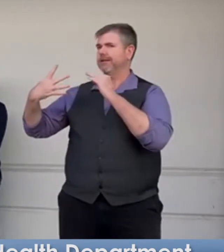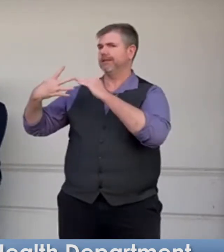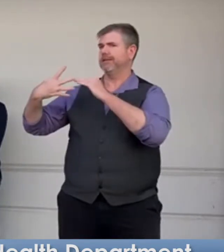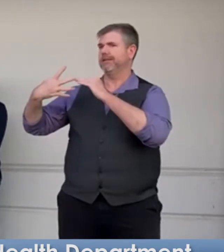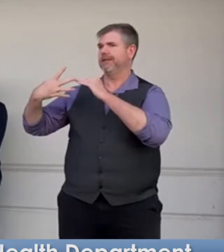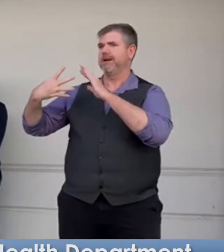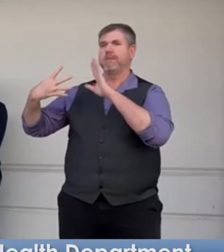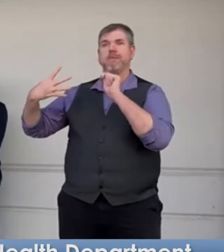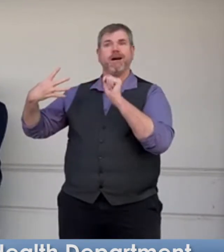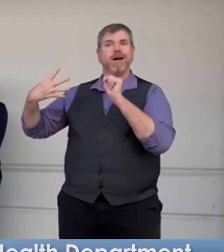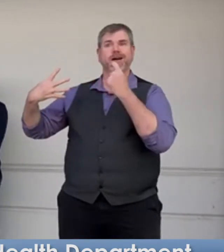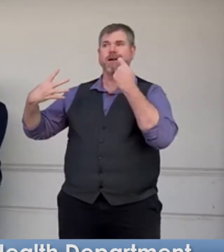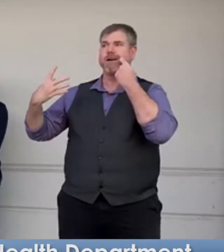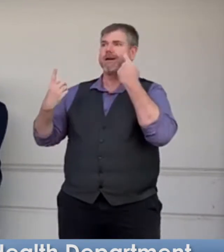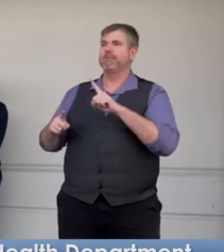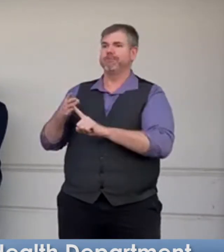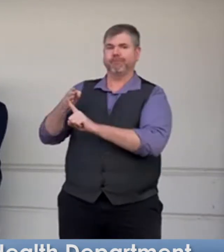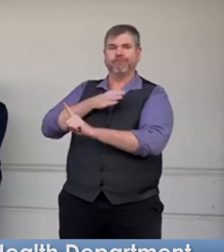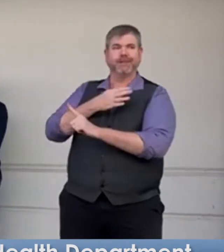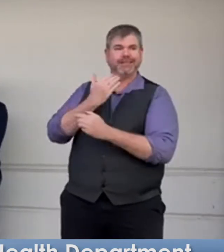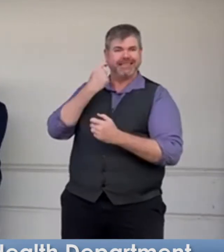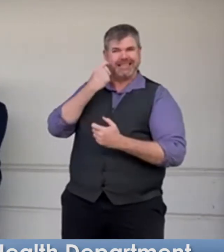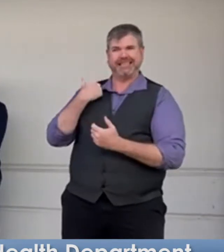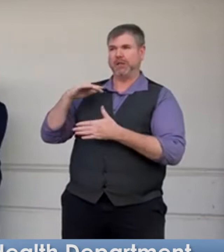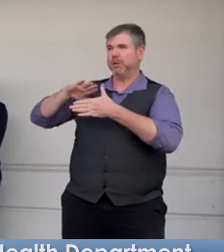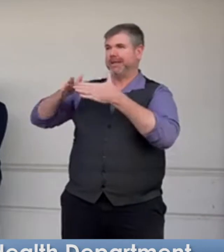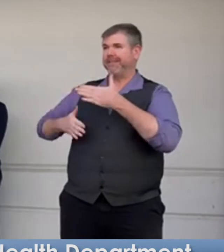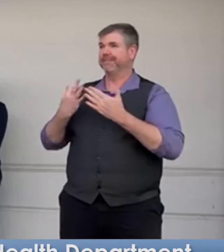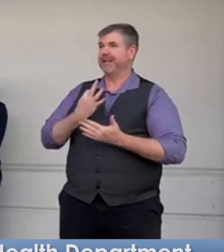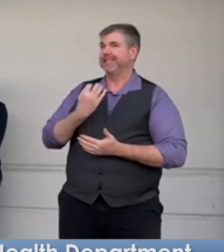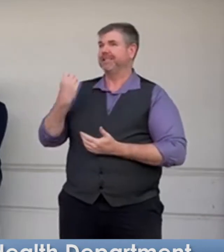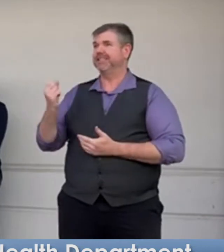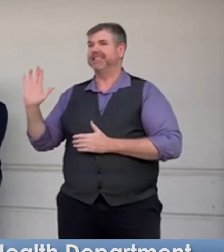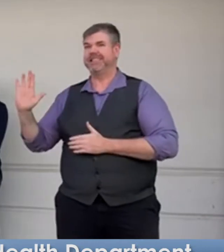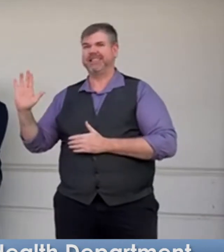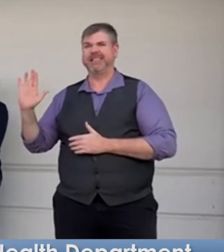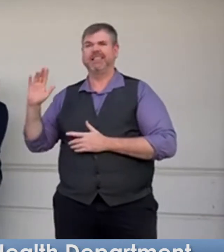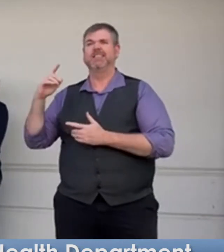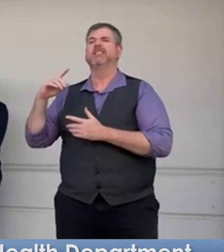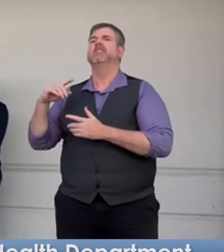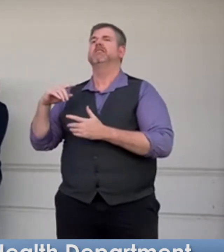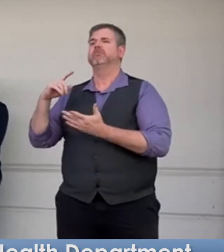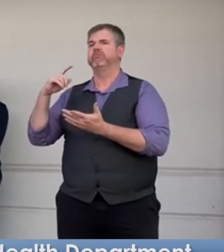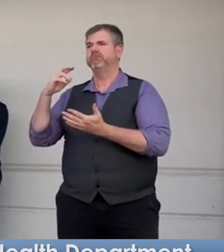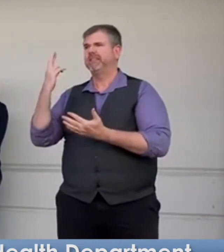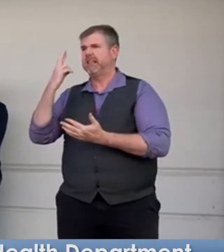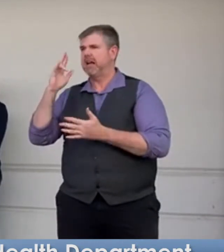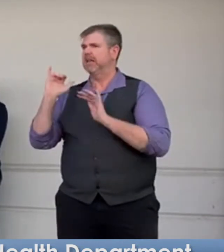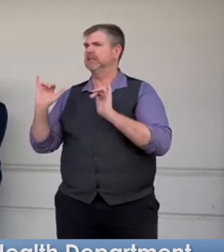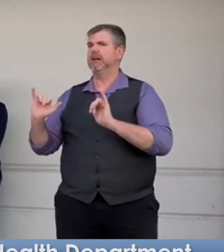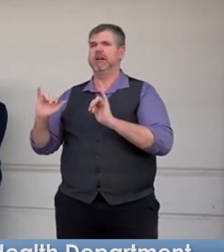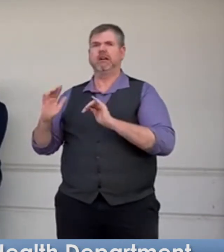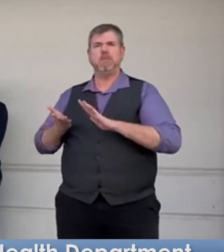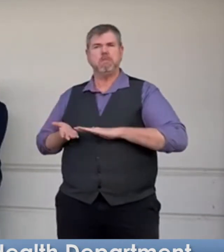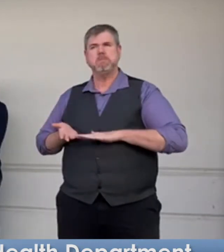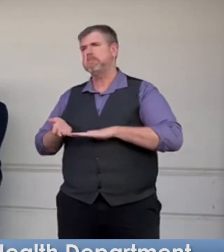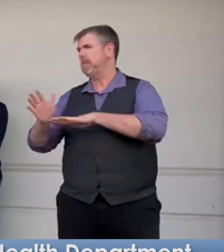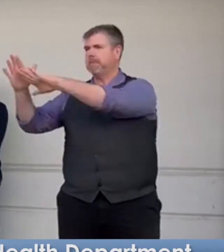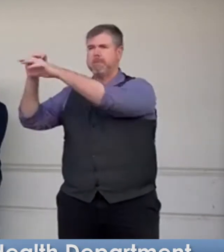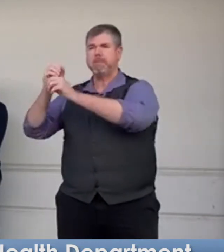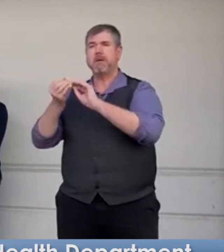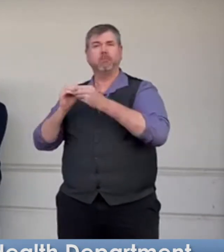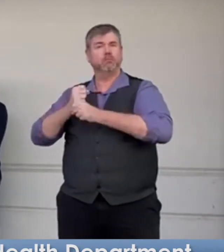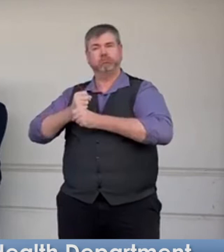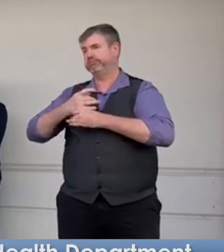cases that we have been talking about the last few days, that we spoke with you all about on Friday, and